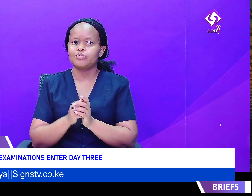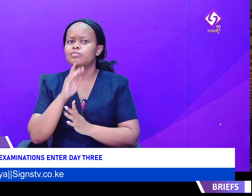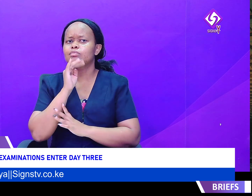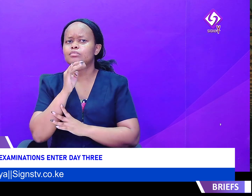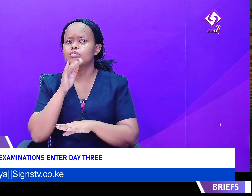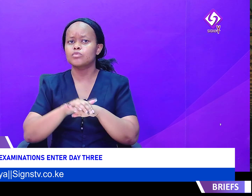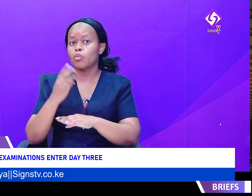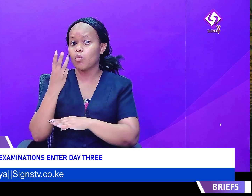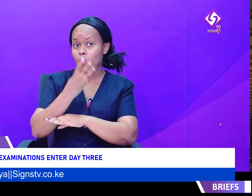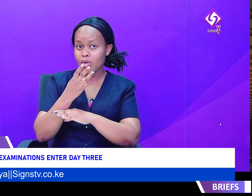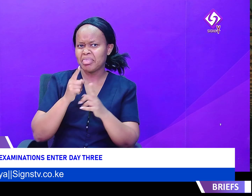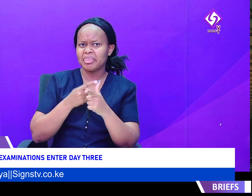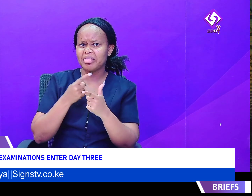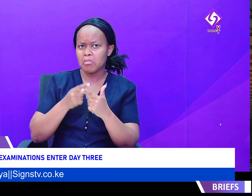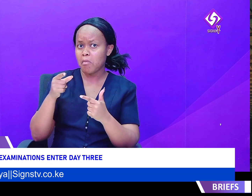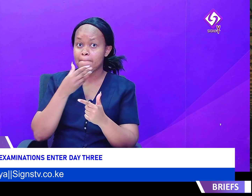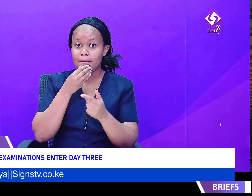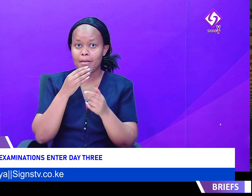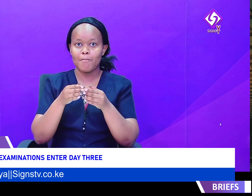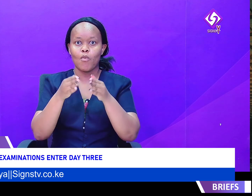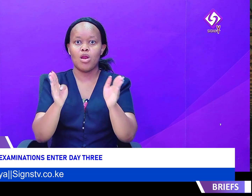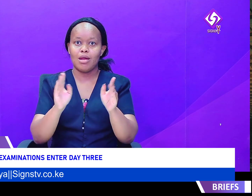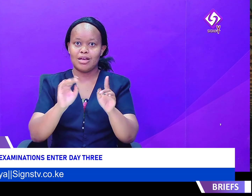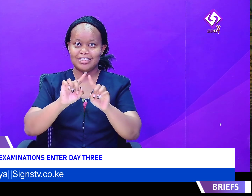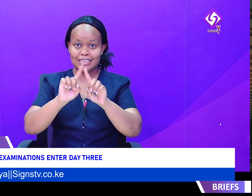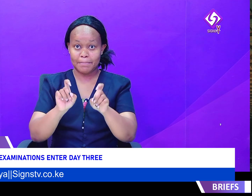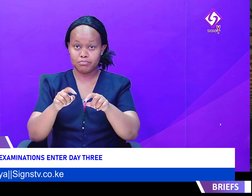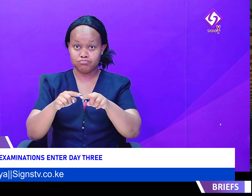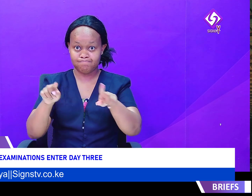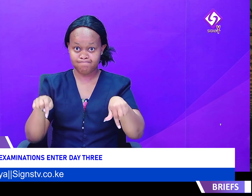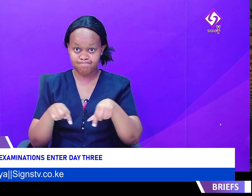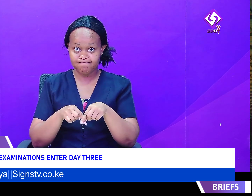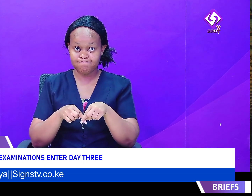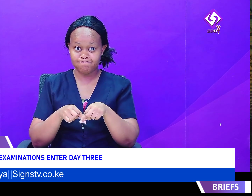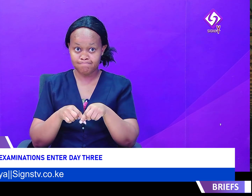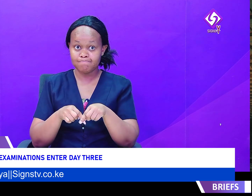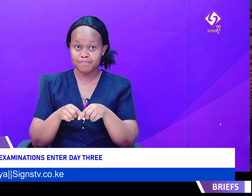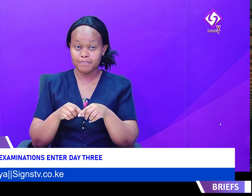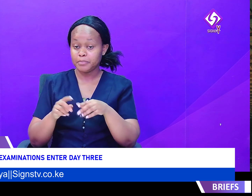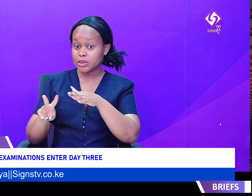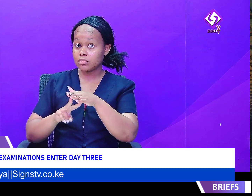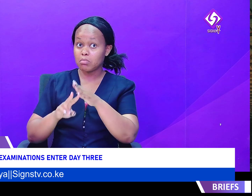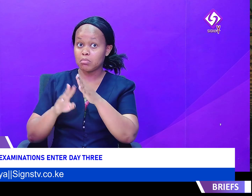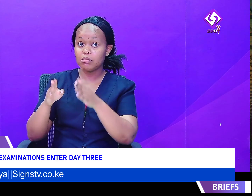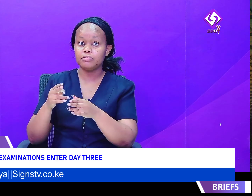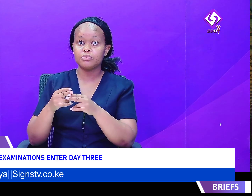Speaking on Wednesday when he opened an examination box at Starehe Deputy County's Commissioner's